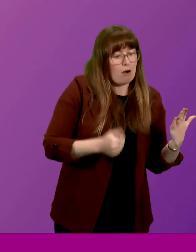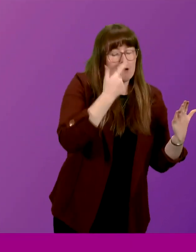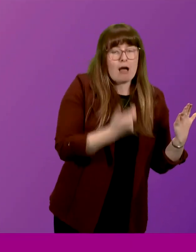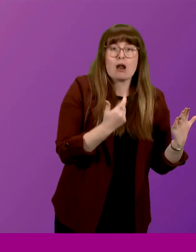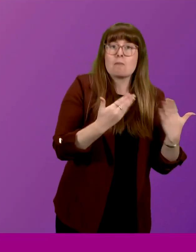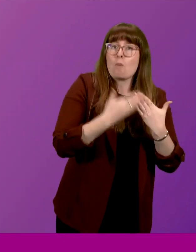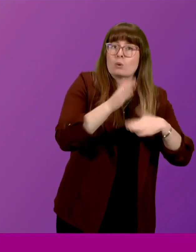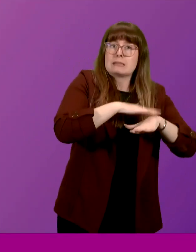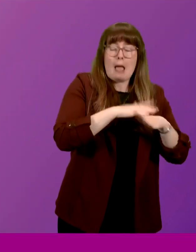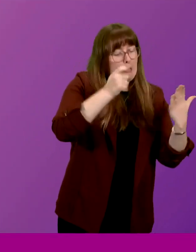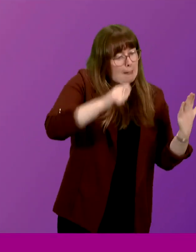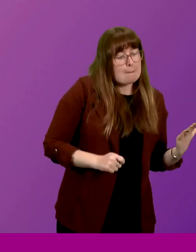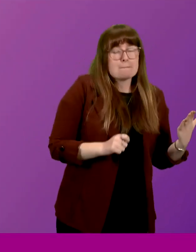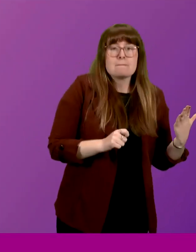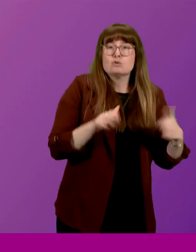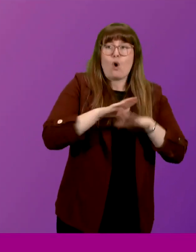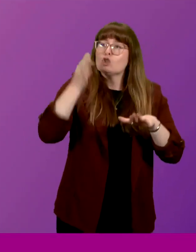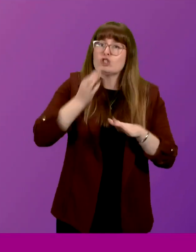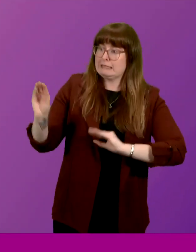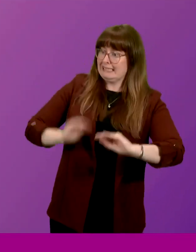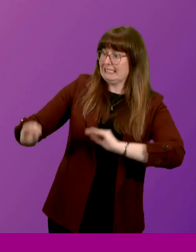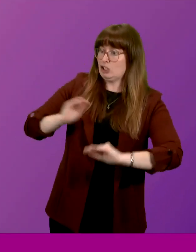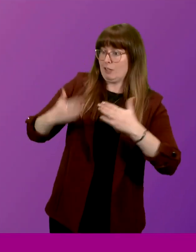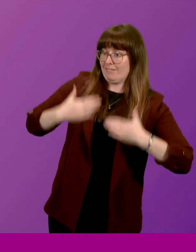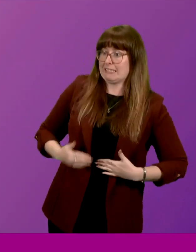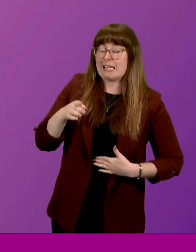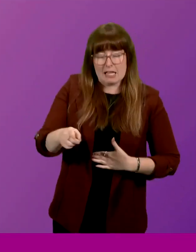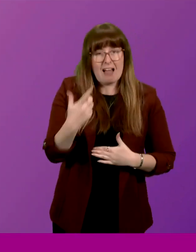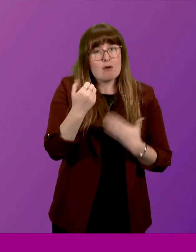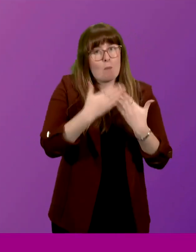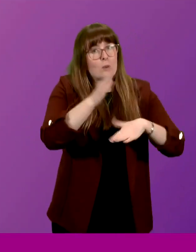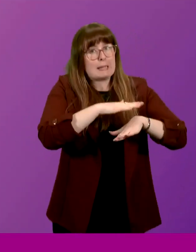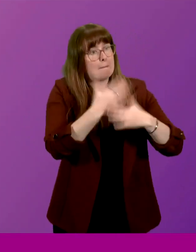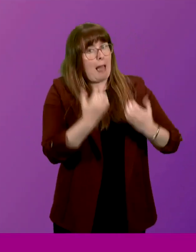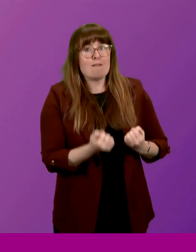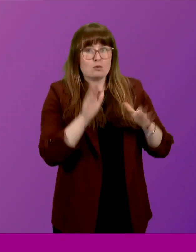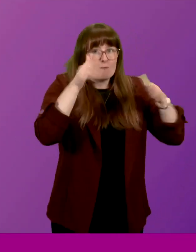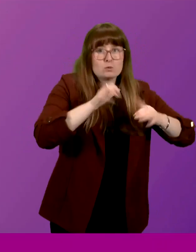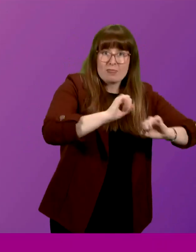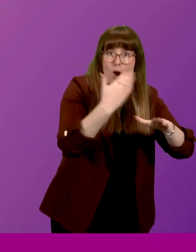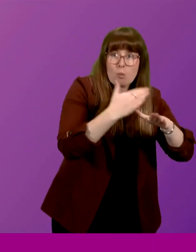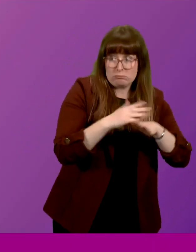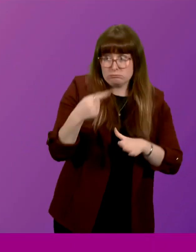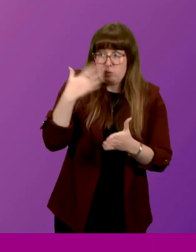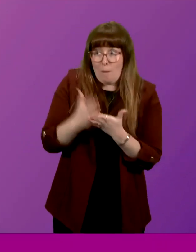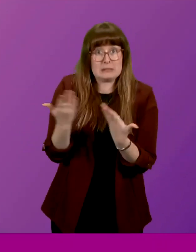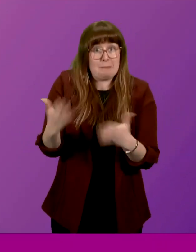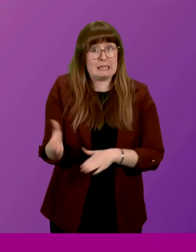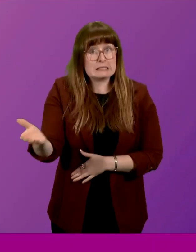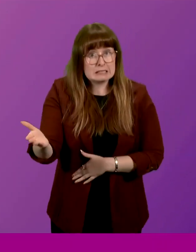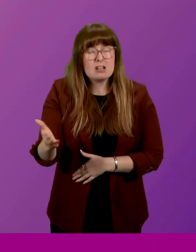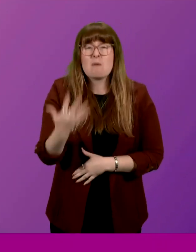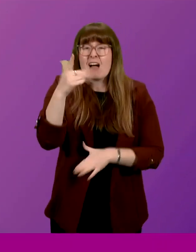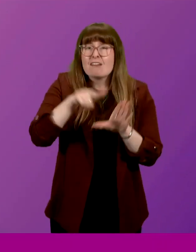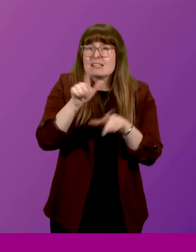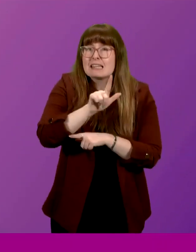things that teaching involves. That is what the SNP promised they'd deliver. Now, nearly 5 years